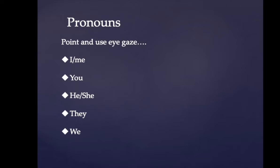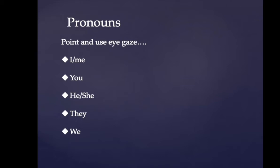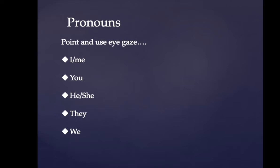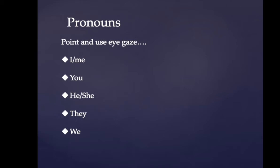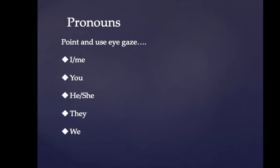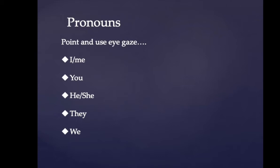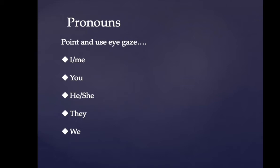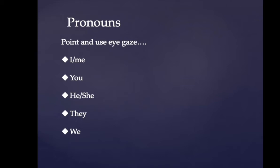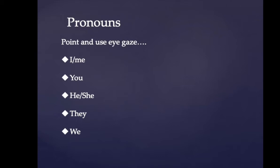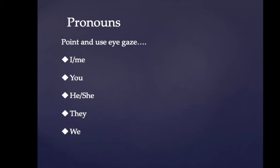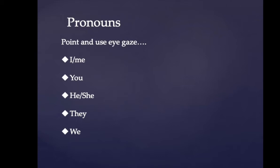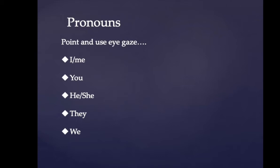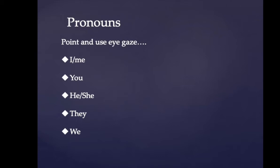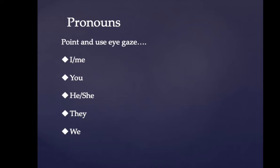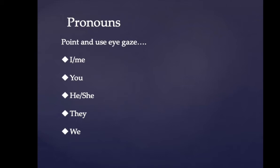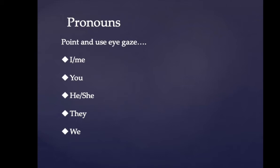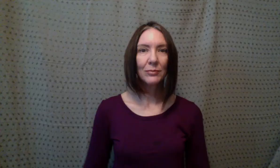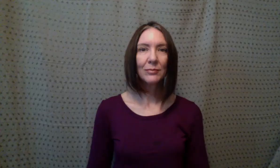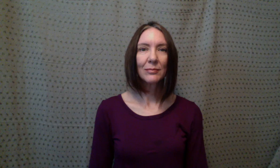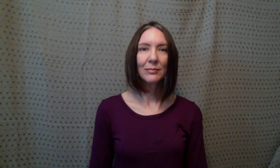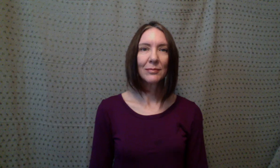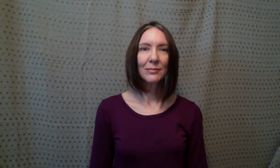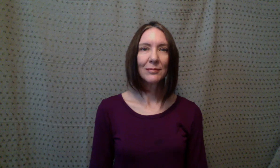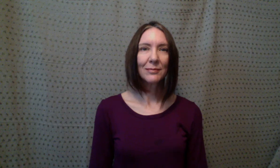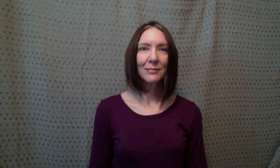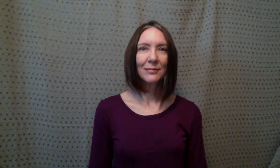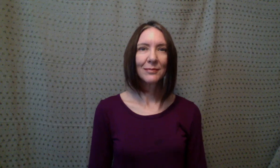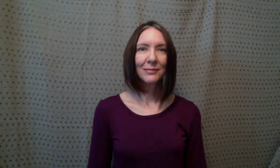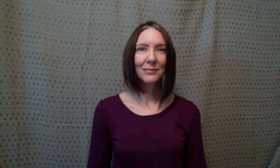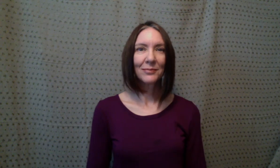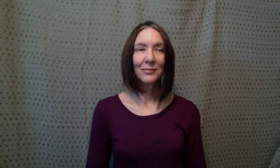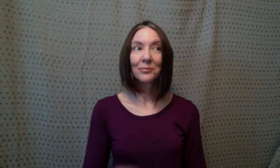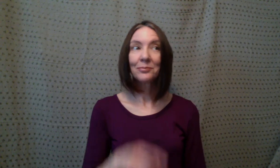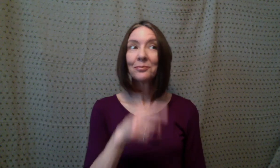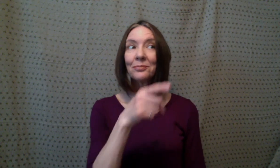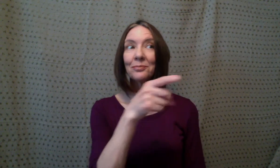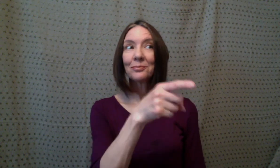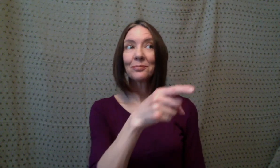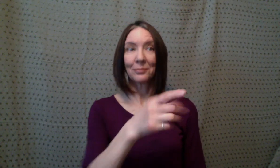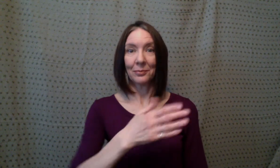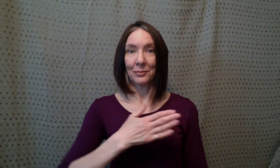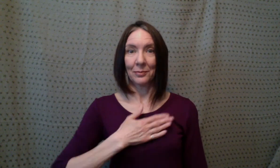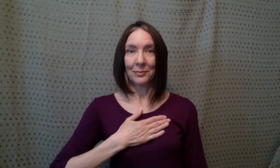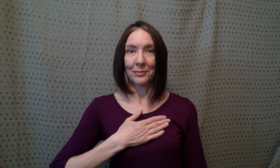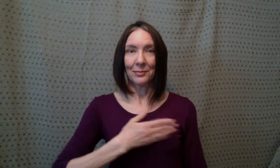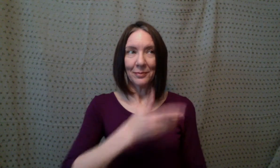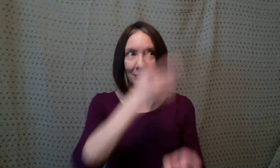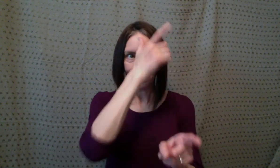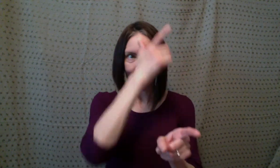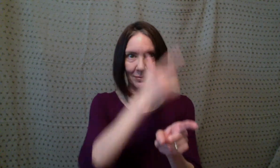of the sentence to reinforce the subject. For example, he's my brother,